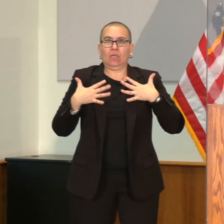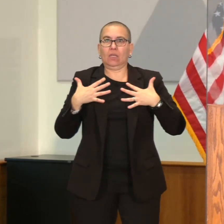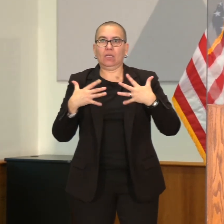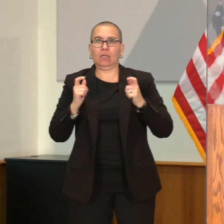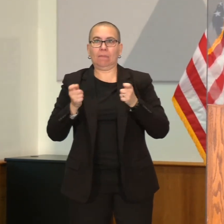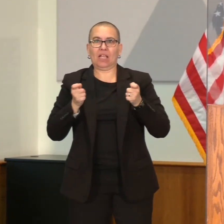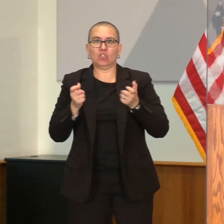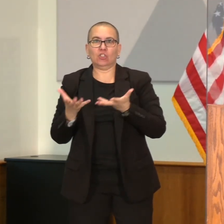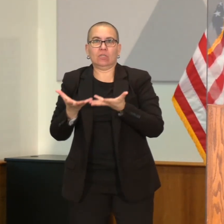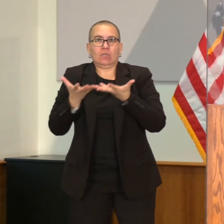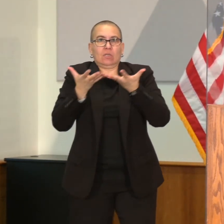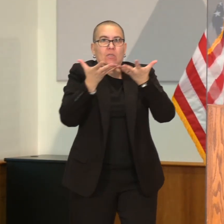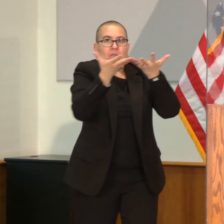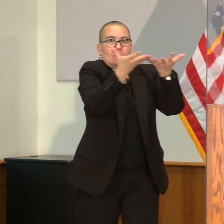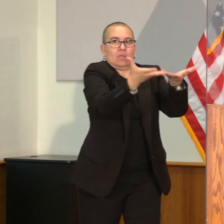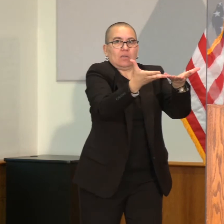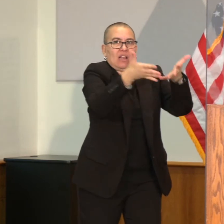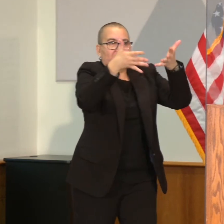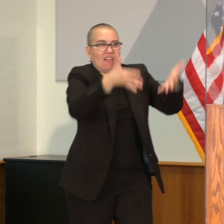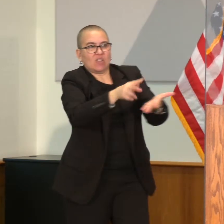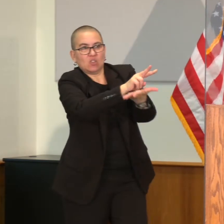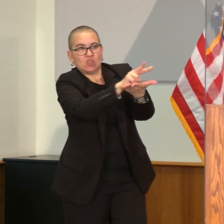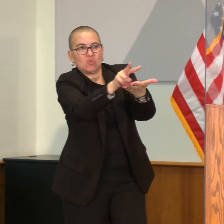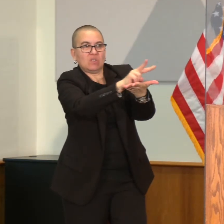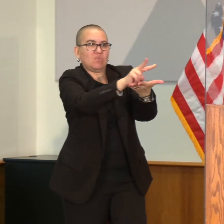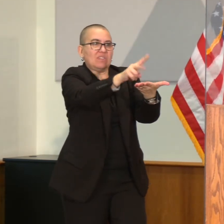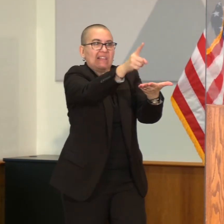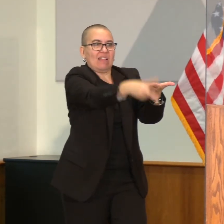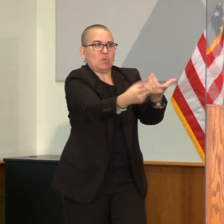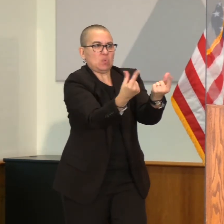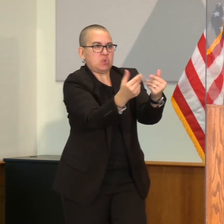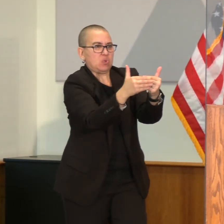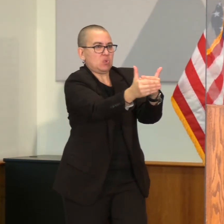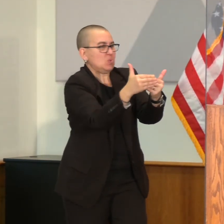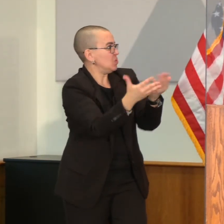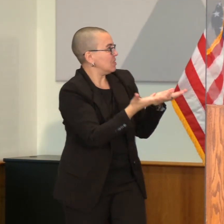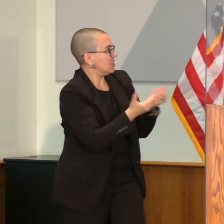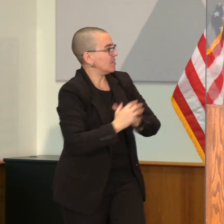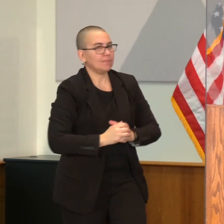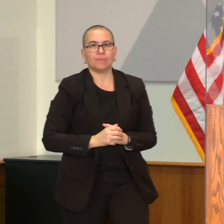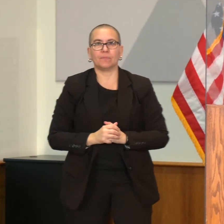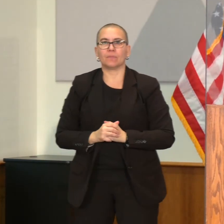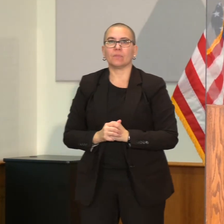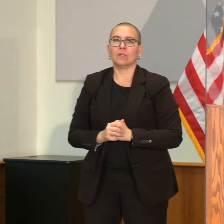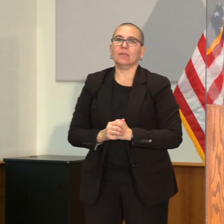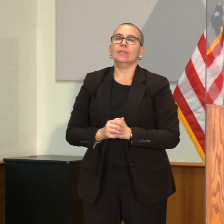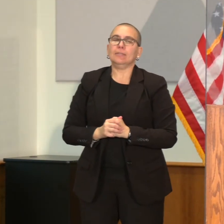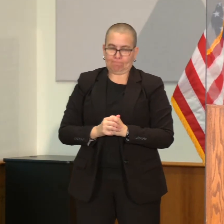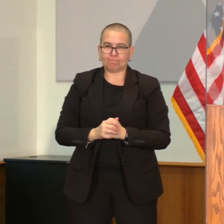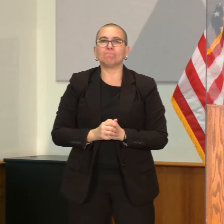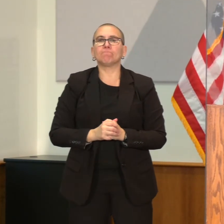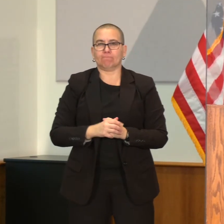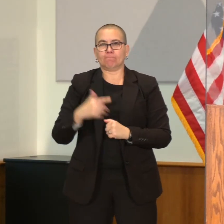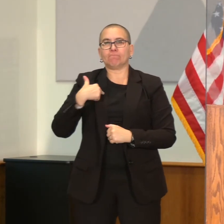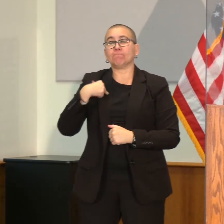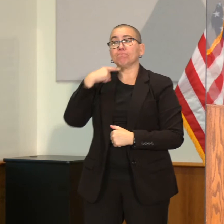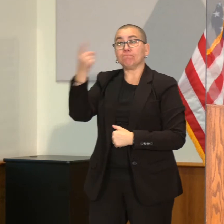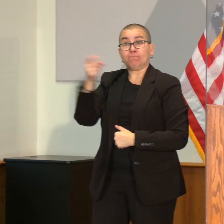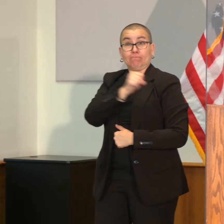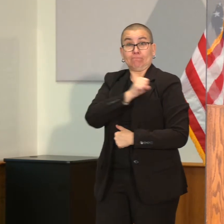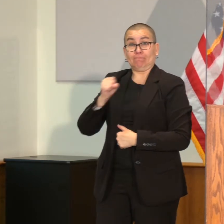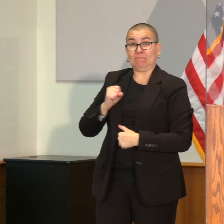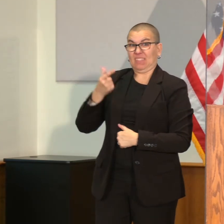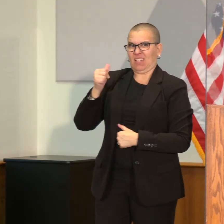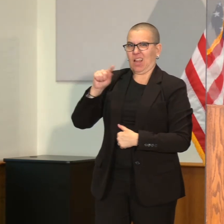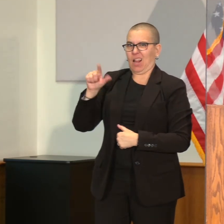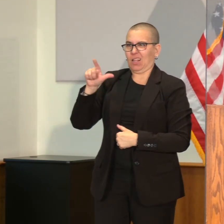the end of session. Sure. Well, I'll tell you, I think that Senator Gazelka and I share a perspective that we want all of this work